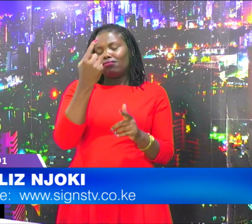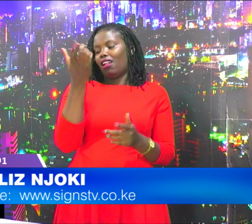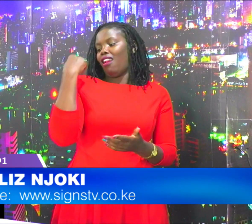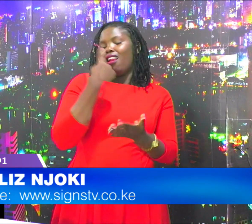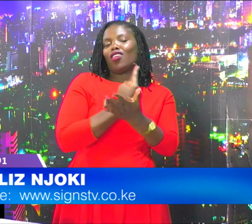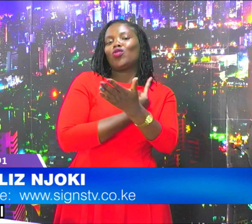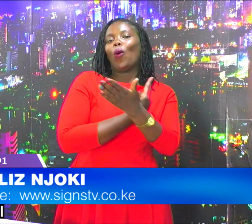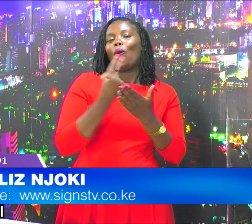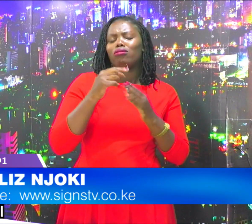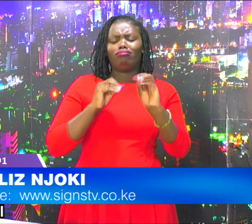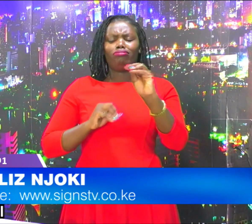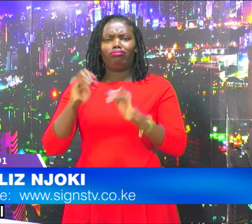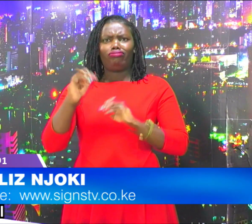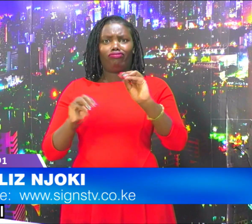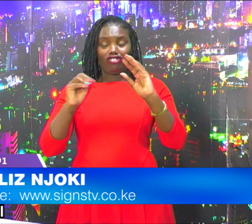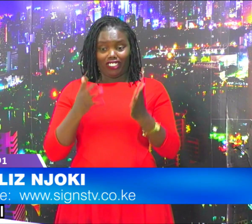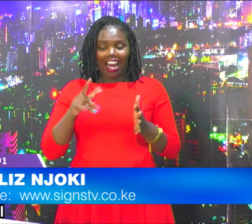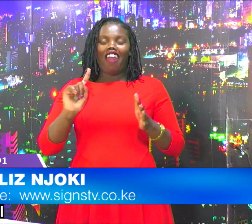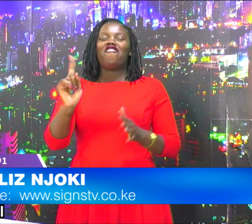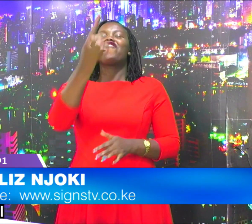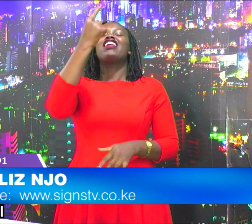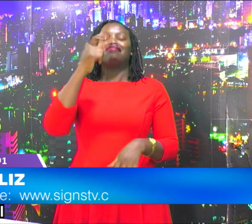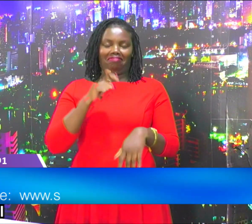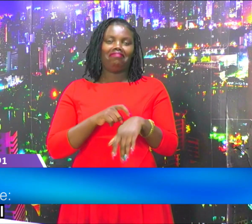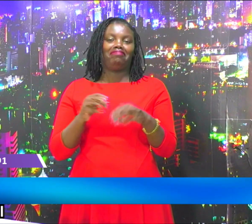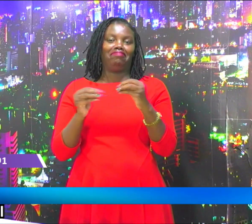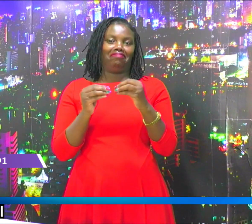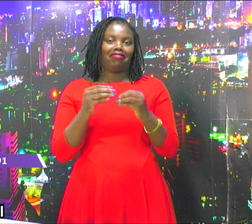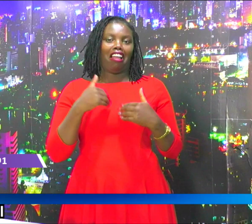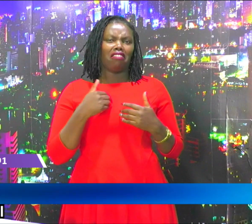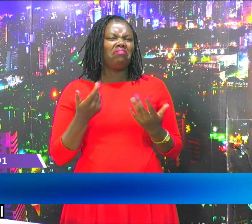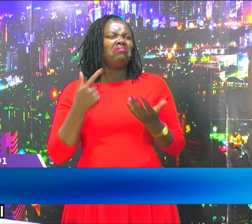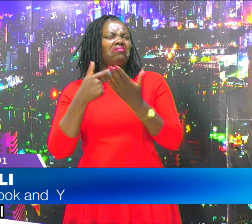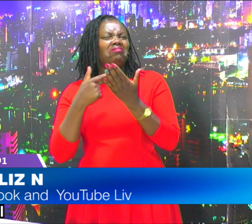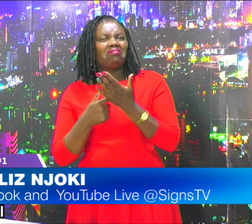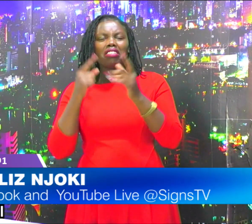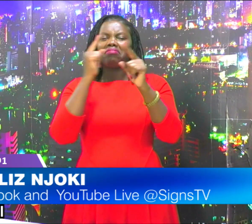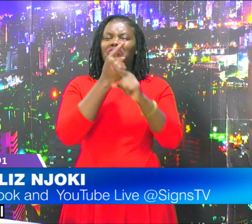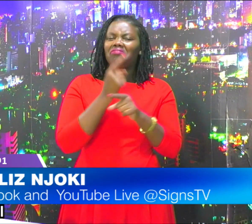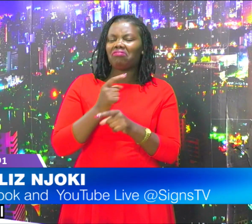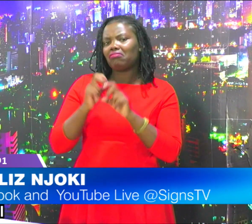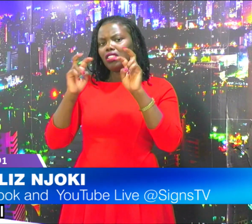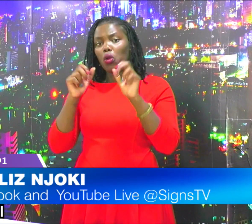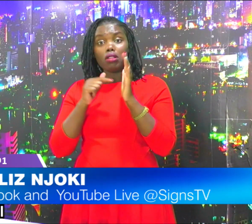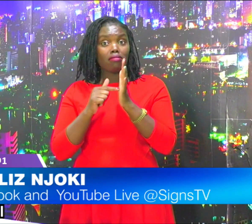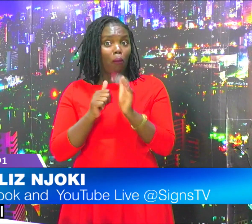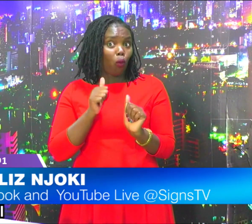economy and security. The holding of the cabinet meeting